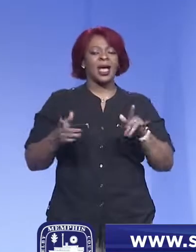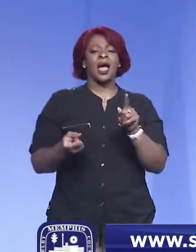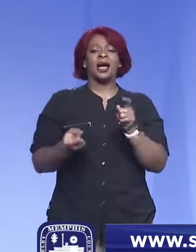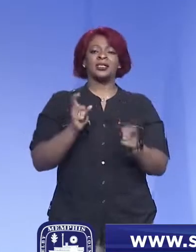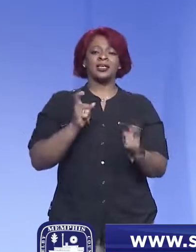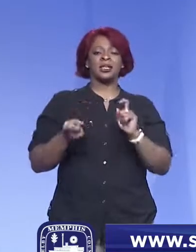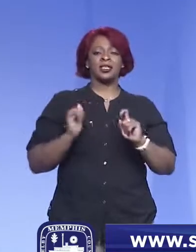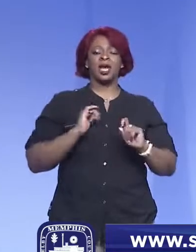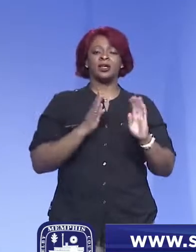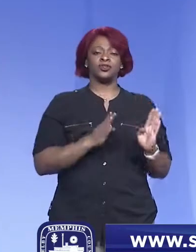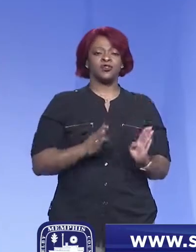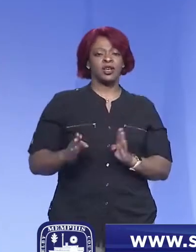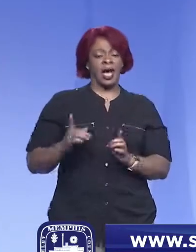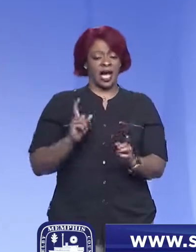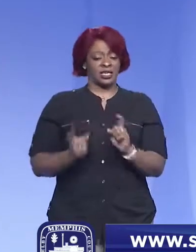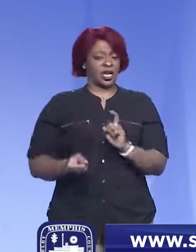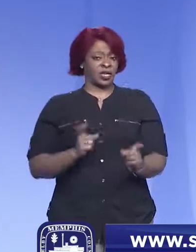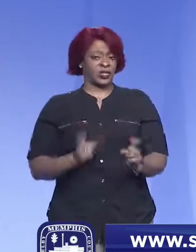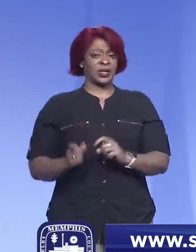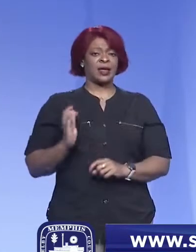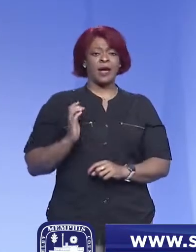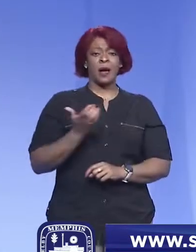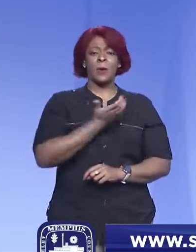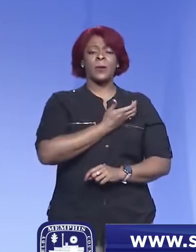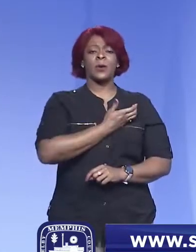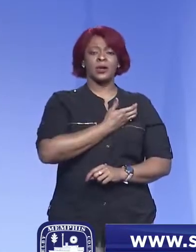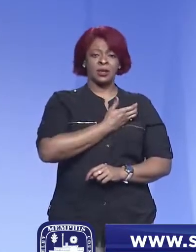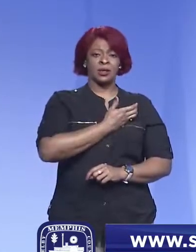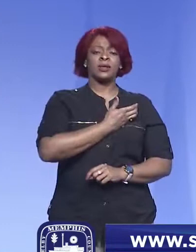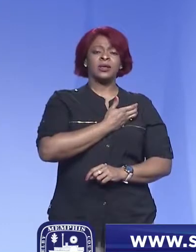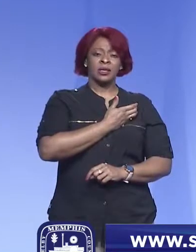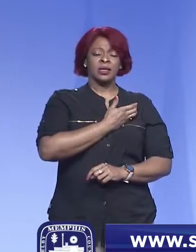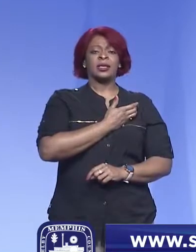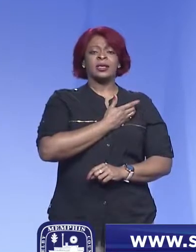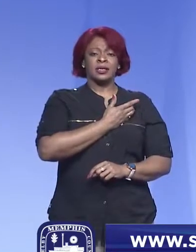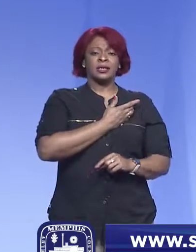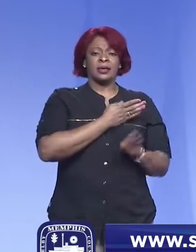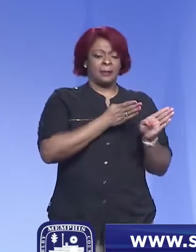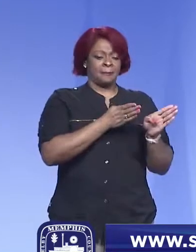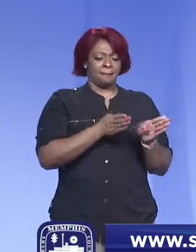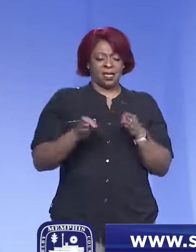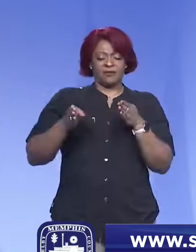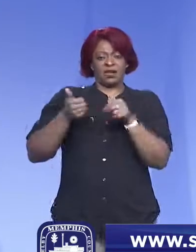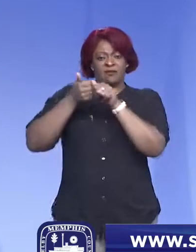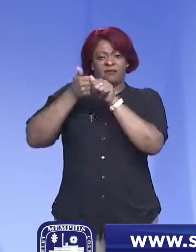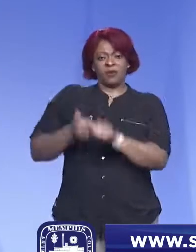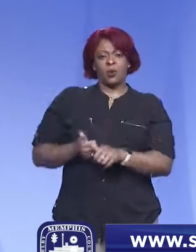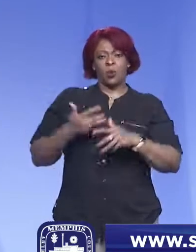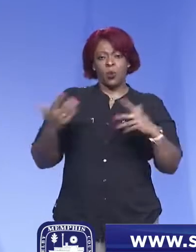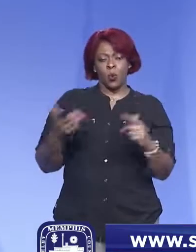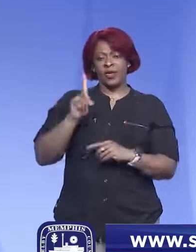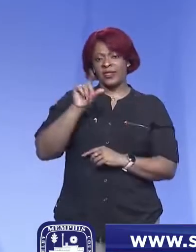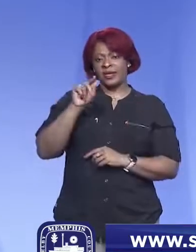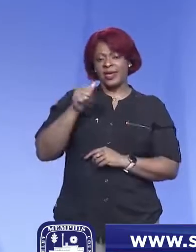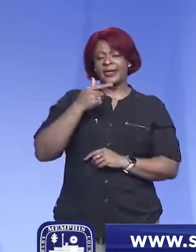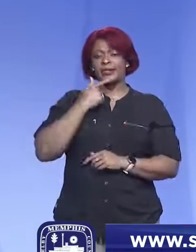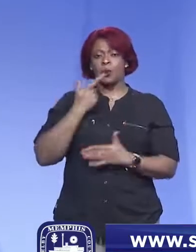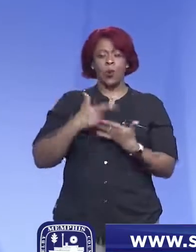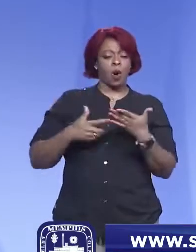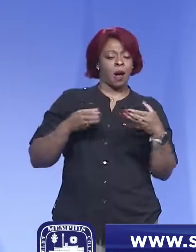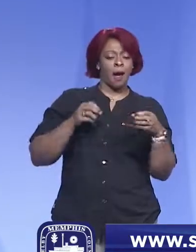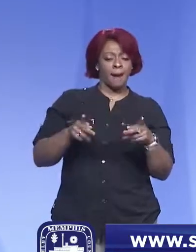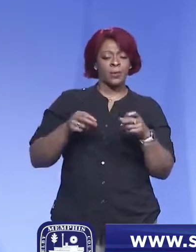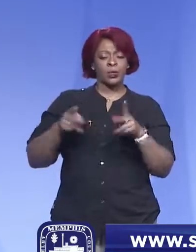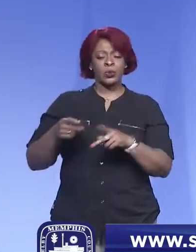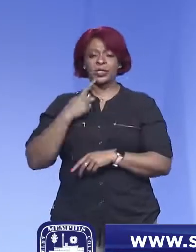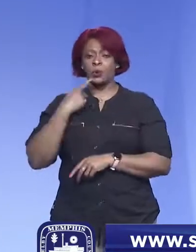our strategies and adjusting our, pivoting to what the data says we need to do or what the opportunities say we